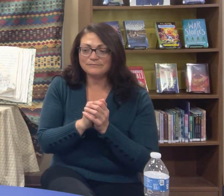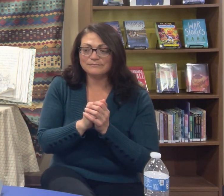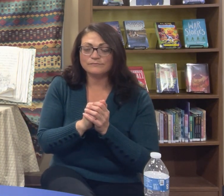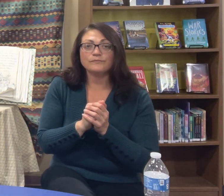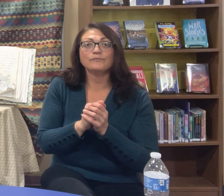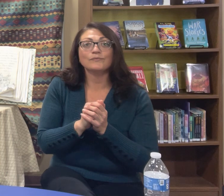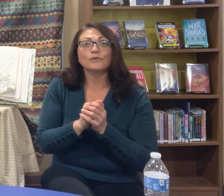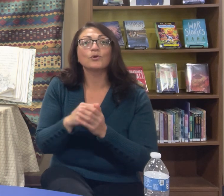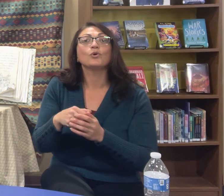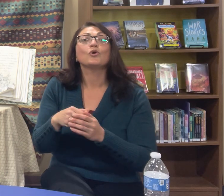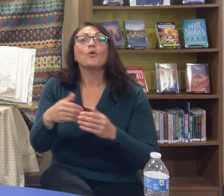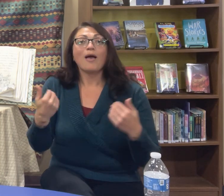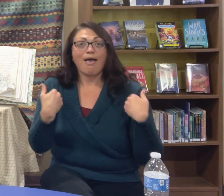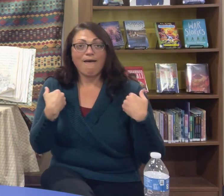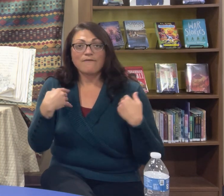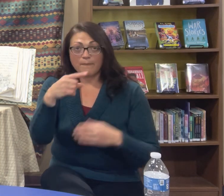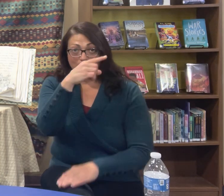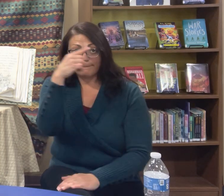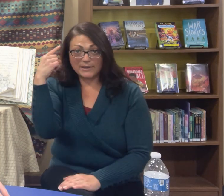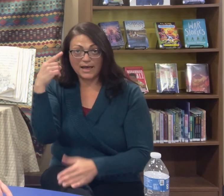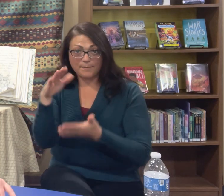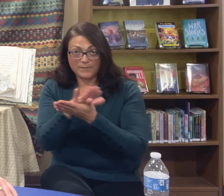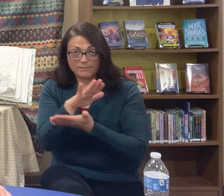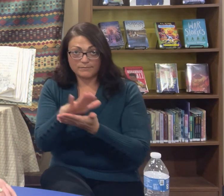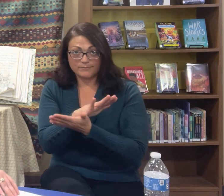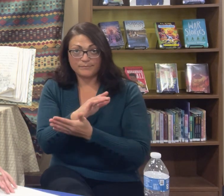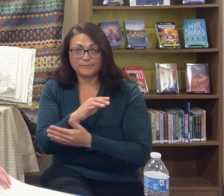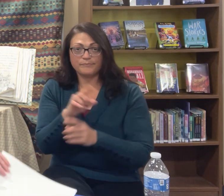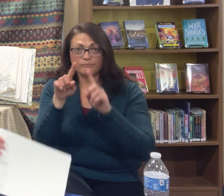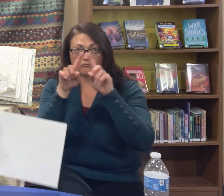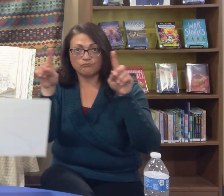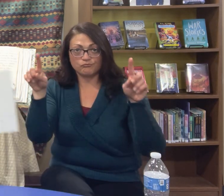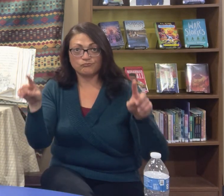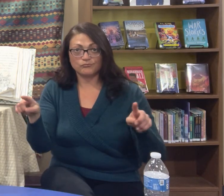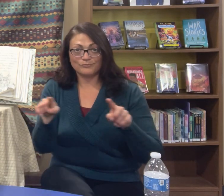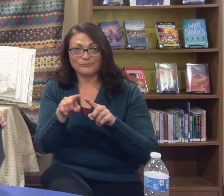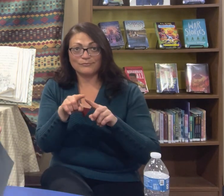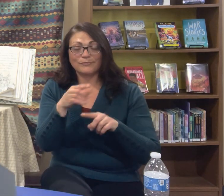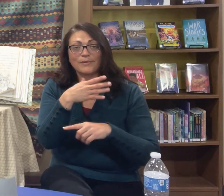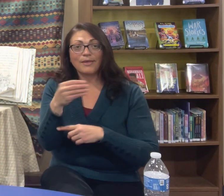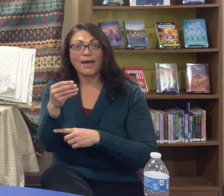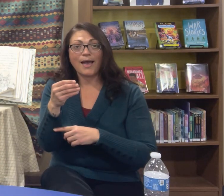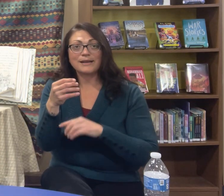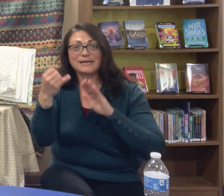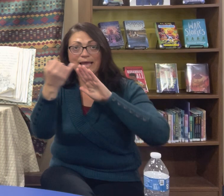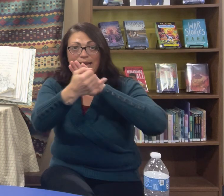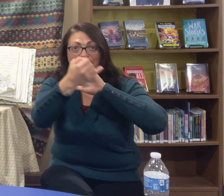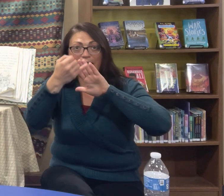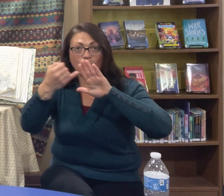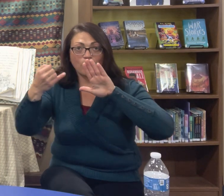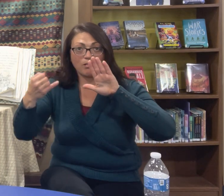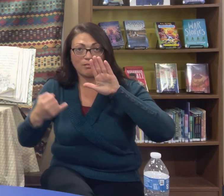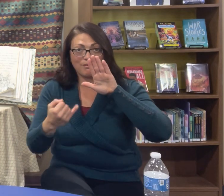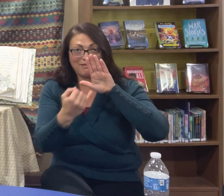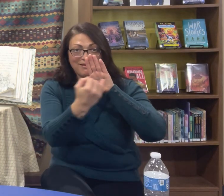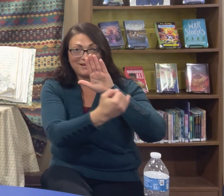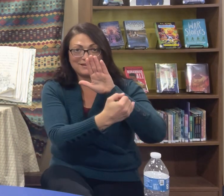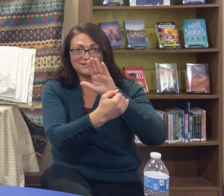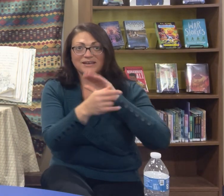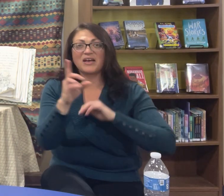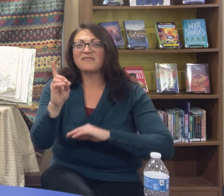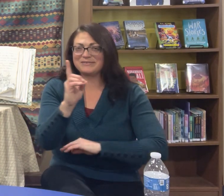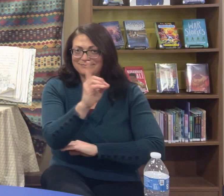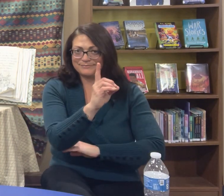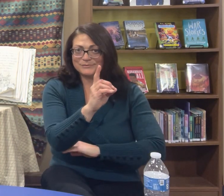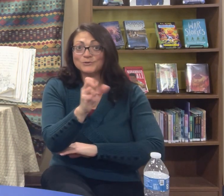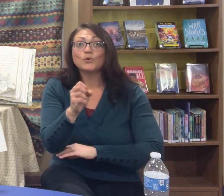You'll have a black piece of construction paper, and then the outline of one of the dinosaurs. So if you cut